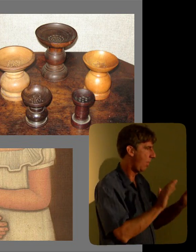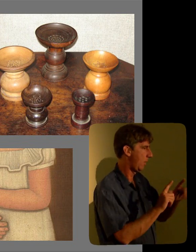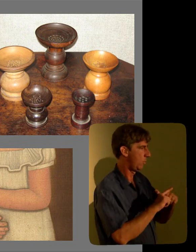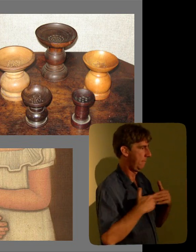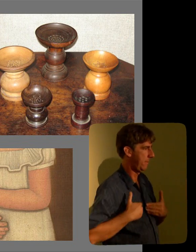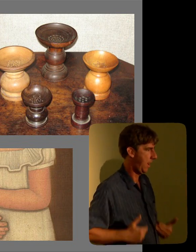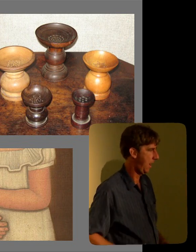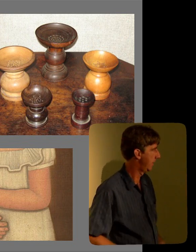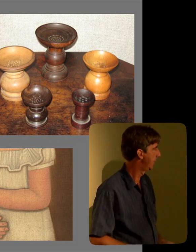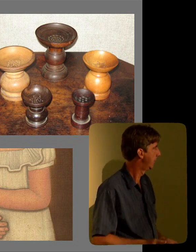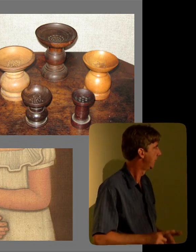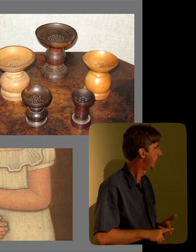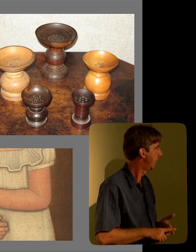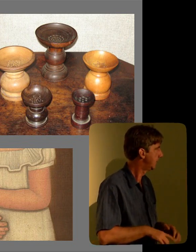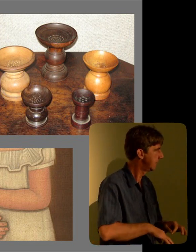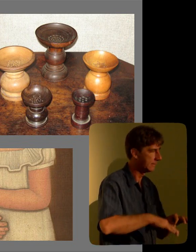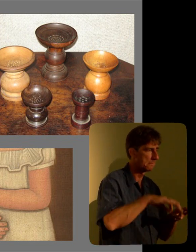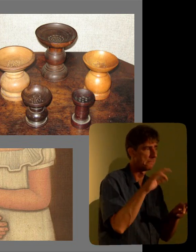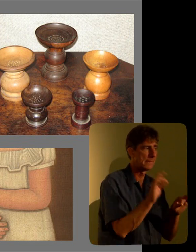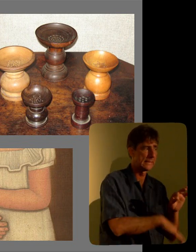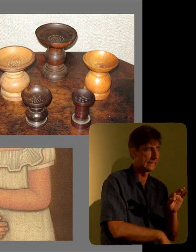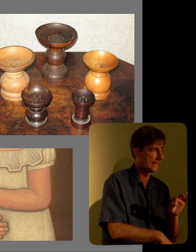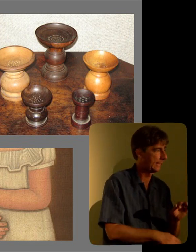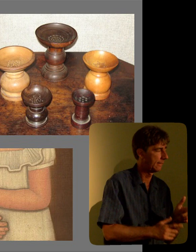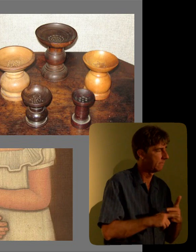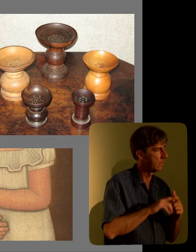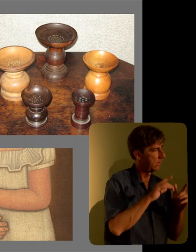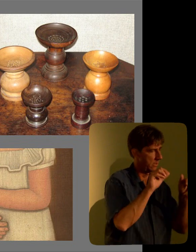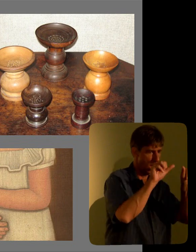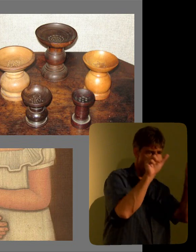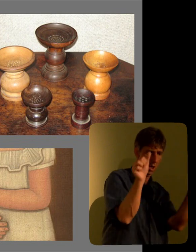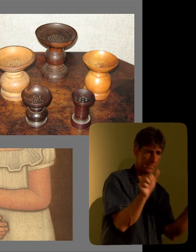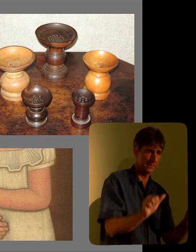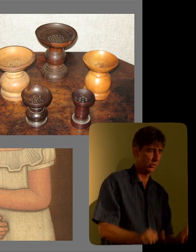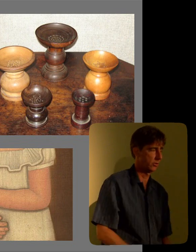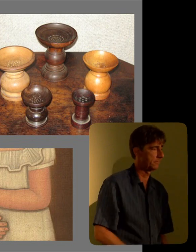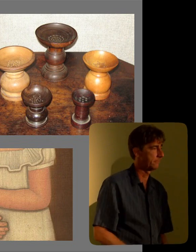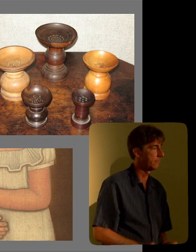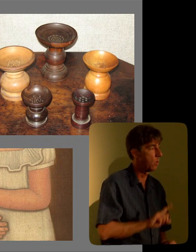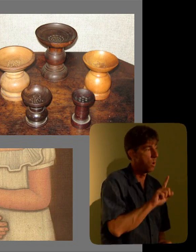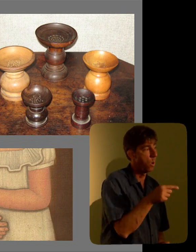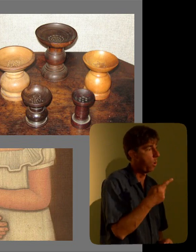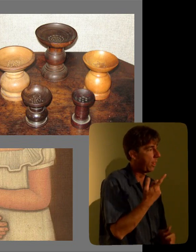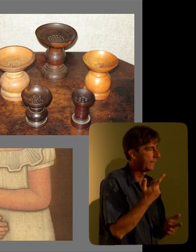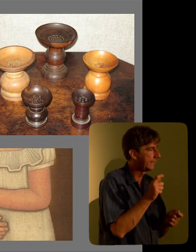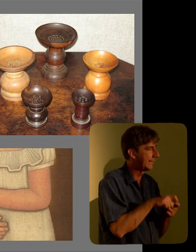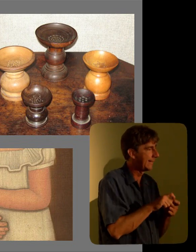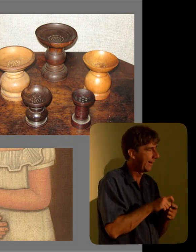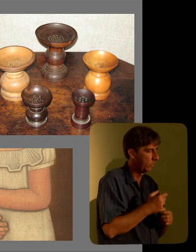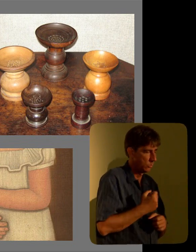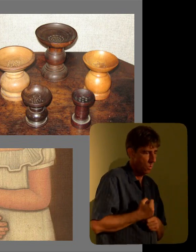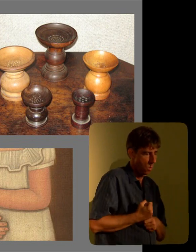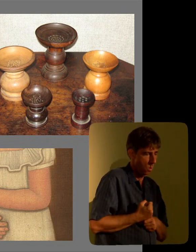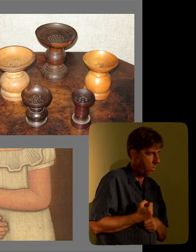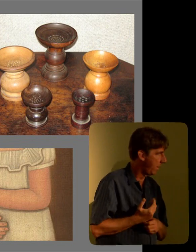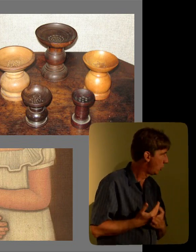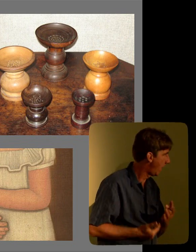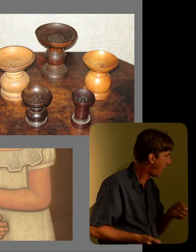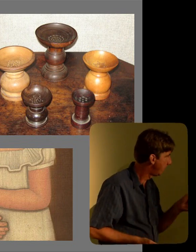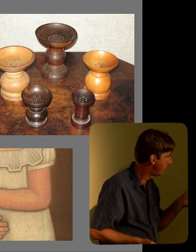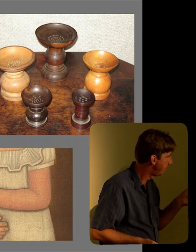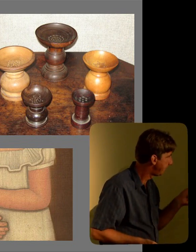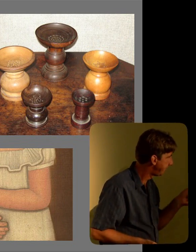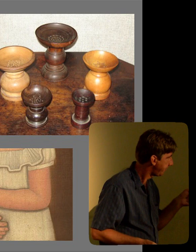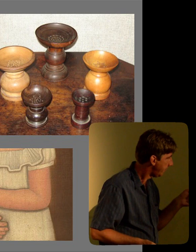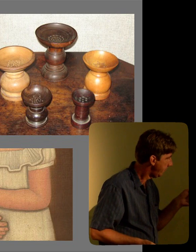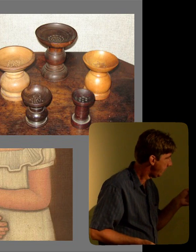only detail of any note is the thing that she holds in her hand, which I